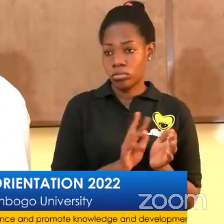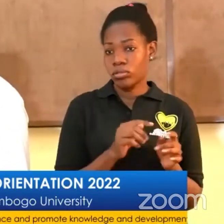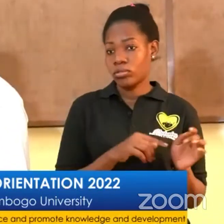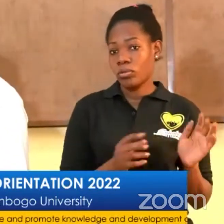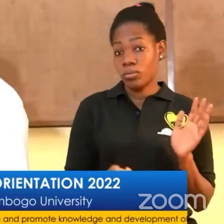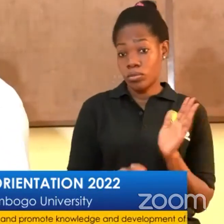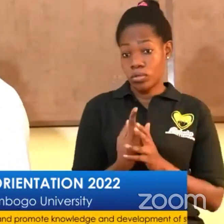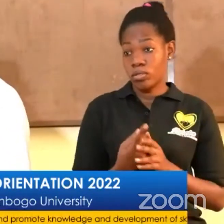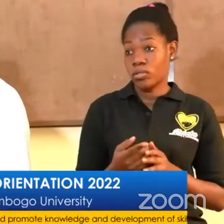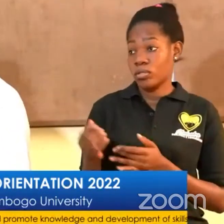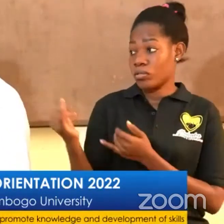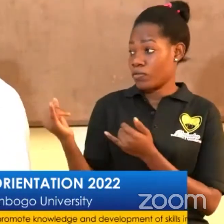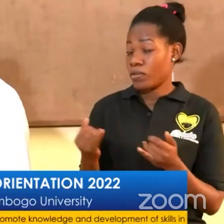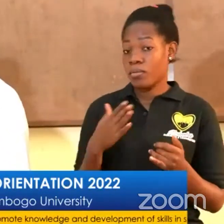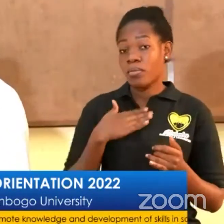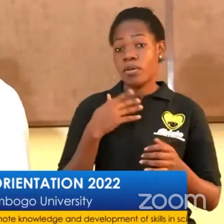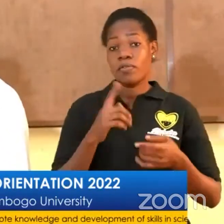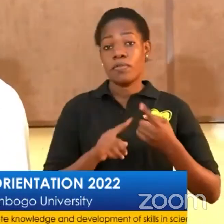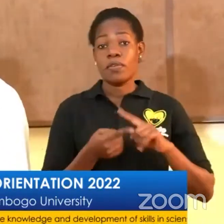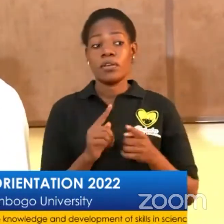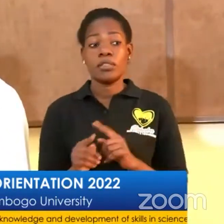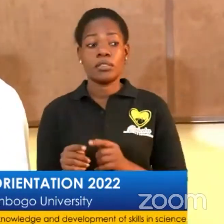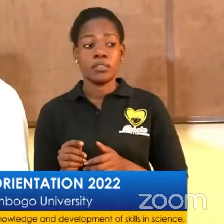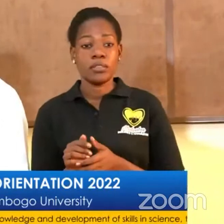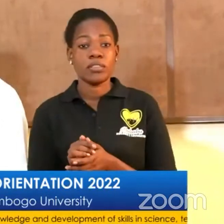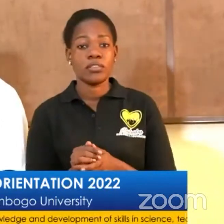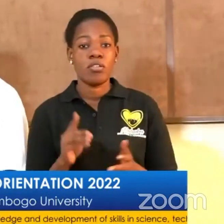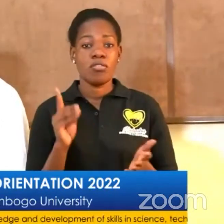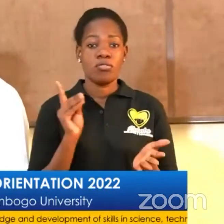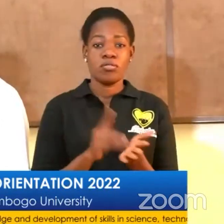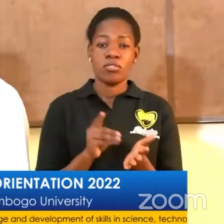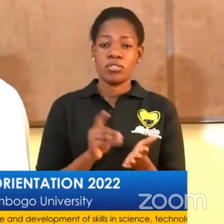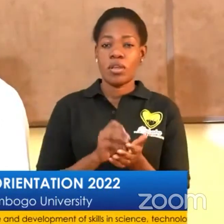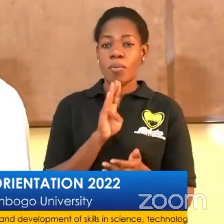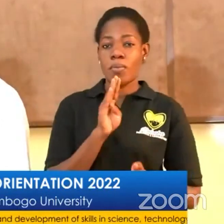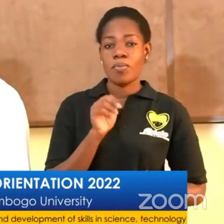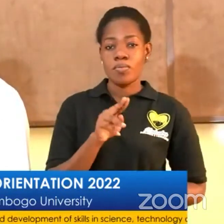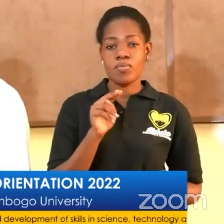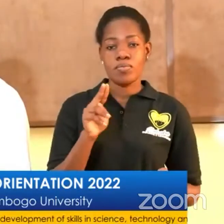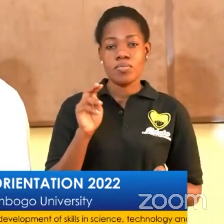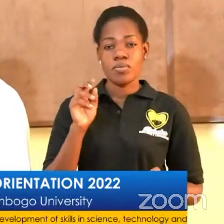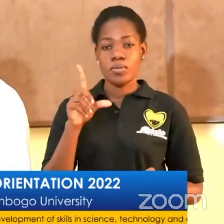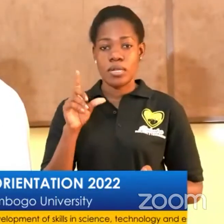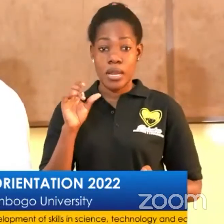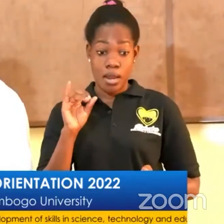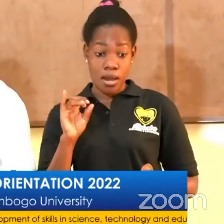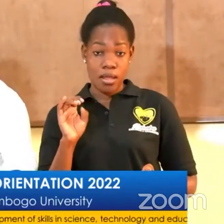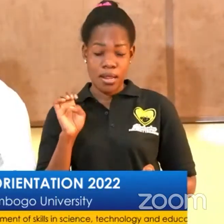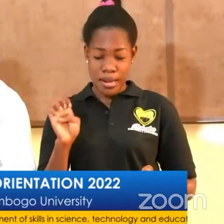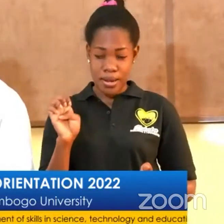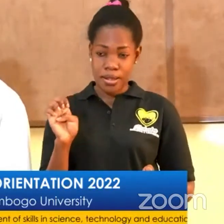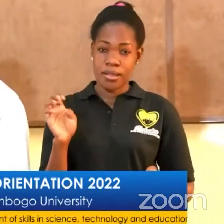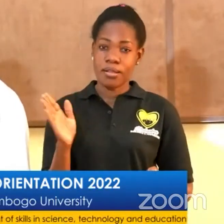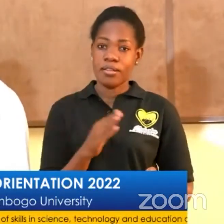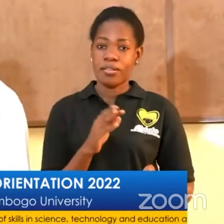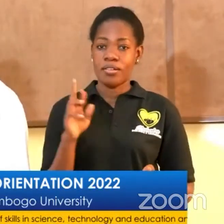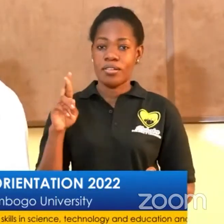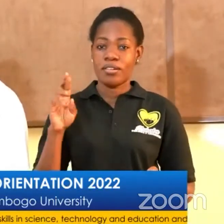and invite my colleague, Dr. Bulle Robert, to take us through